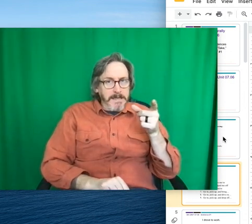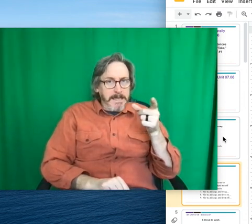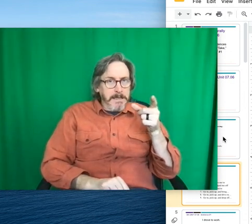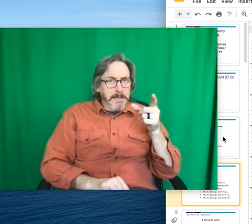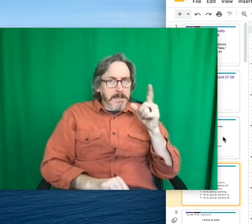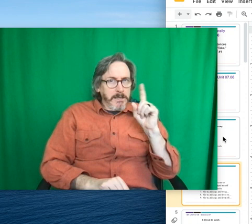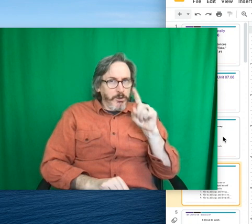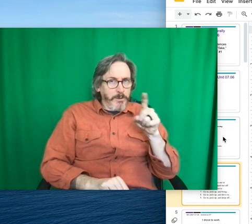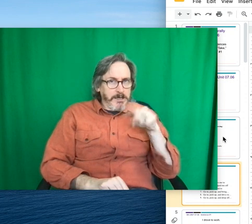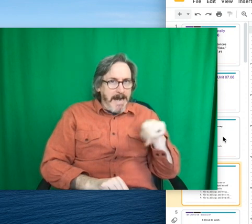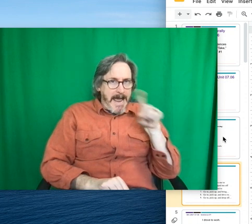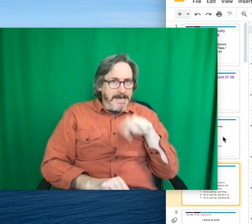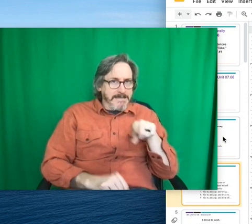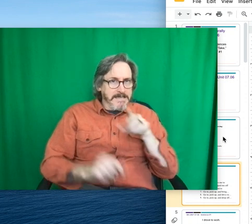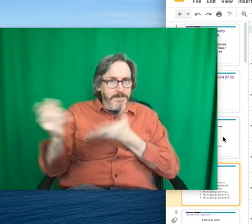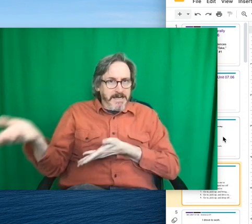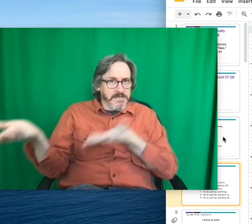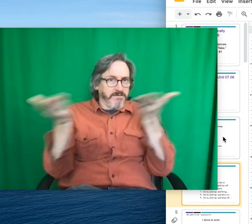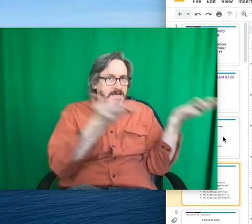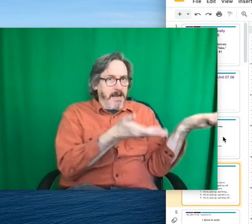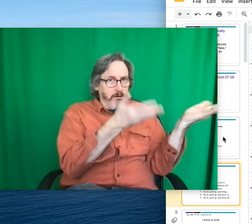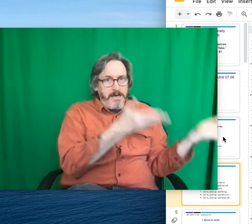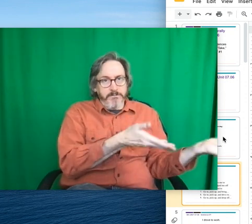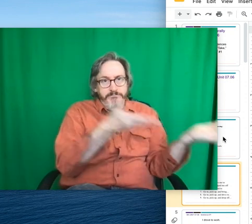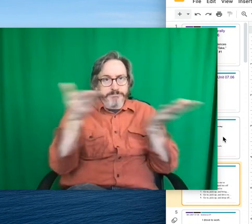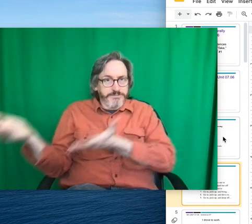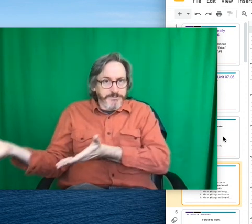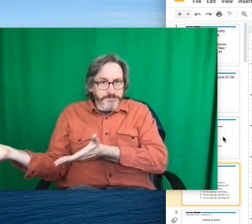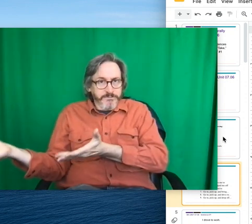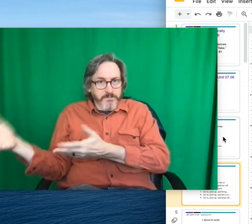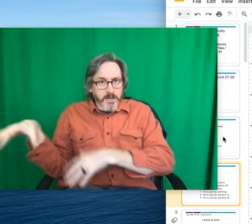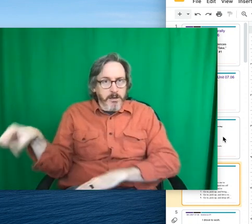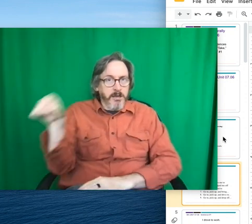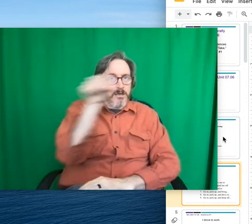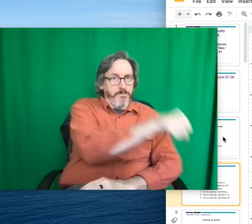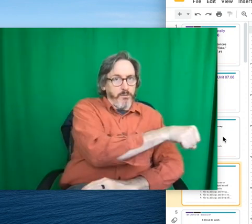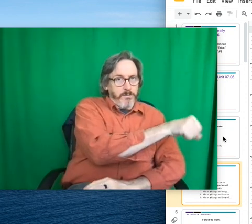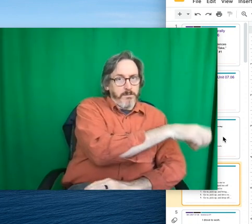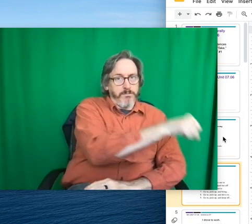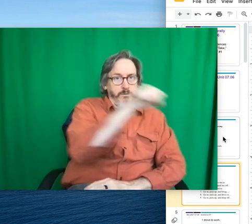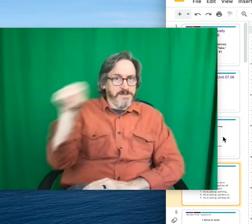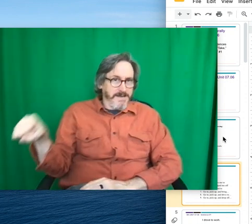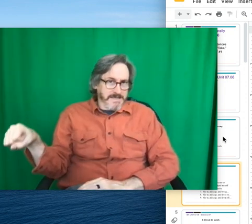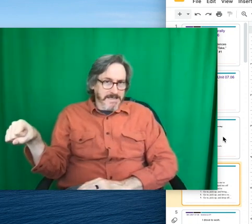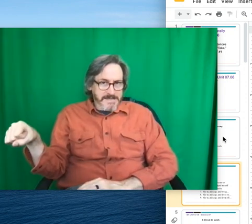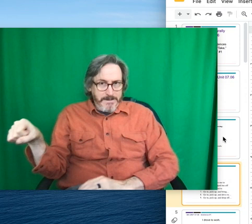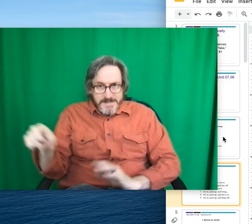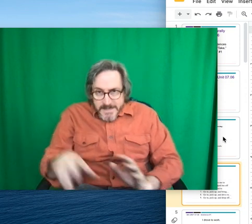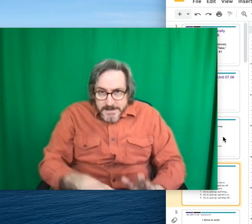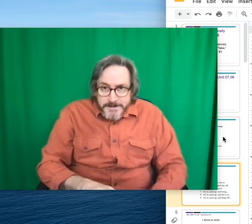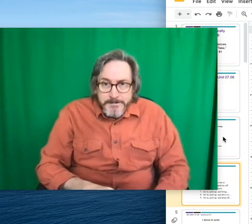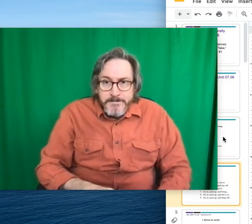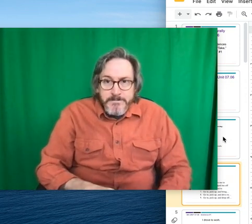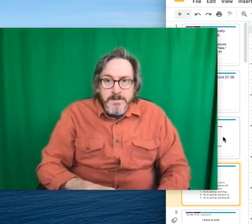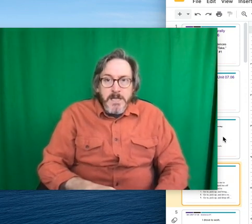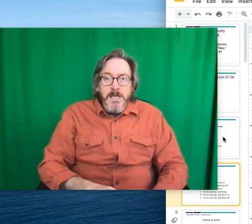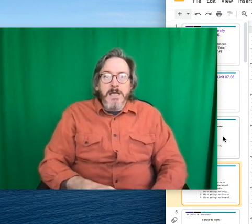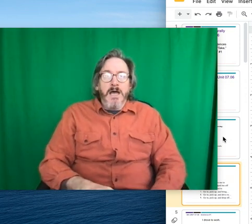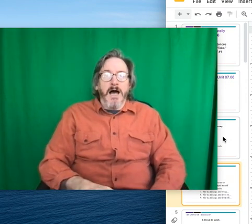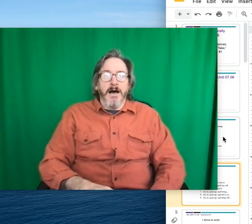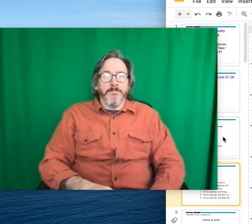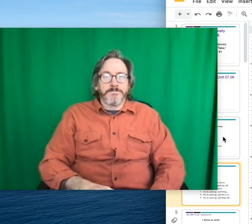that really we could add into the mix of carry. Boom, boom. It's basically the same as this.